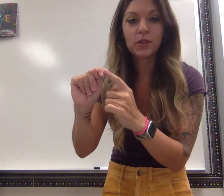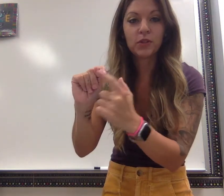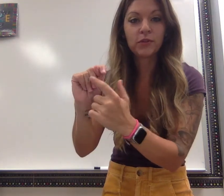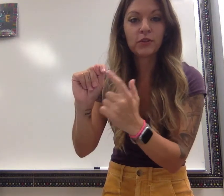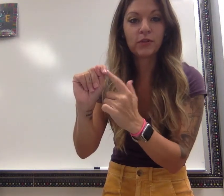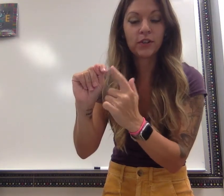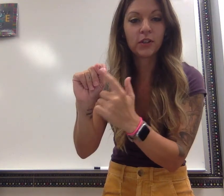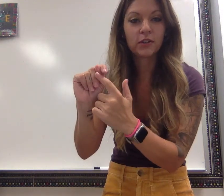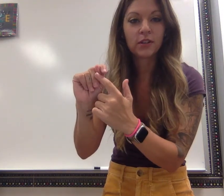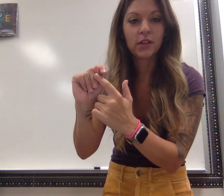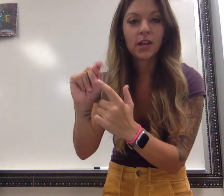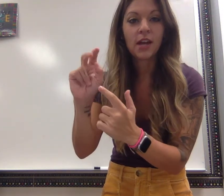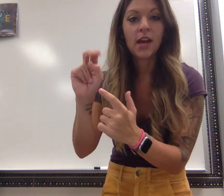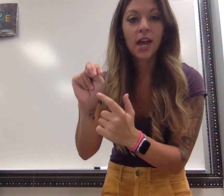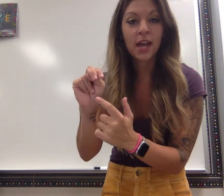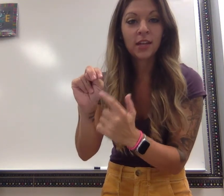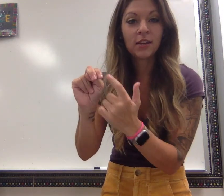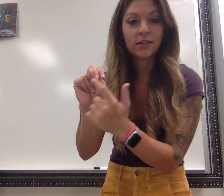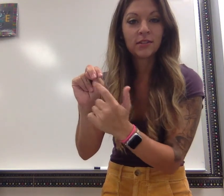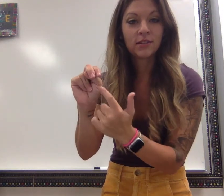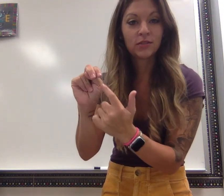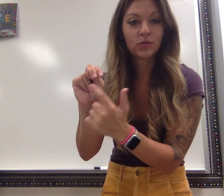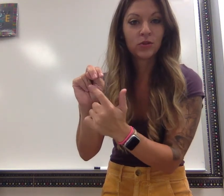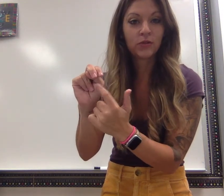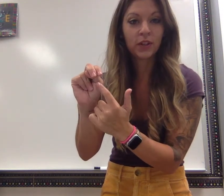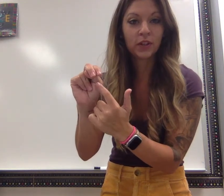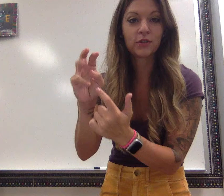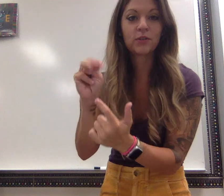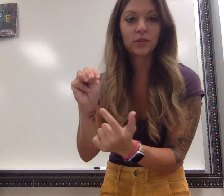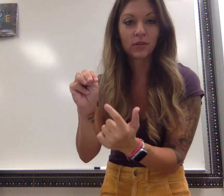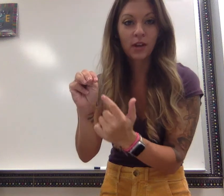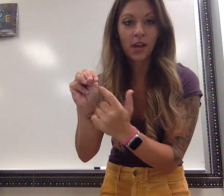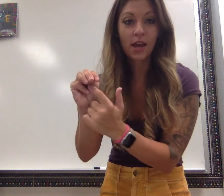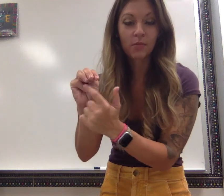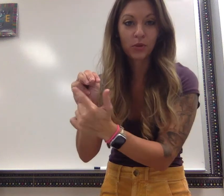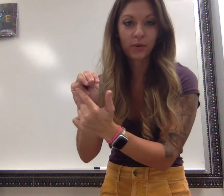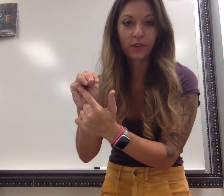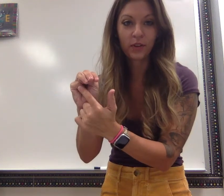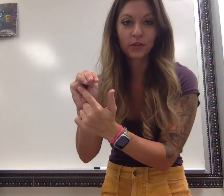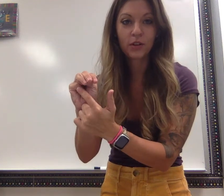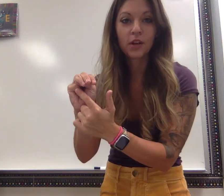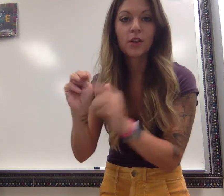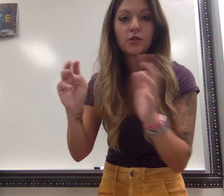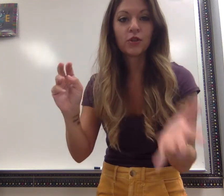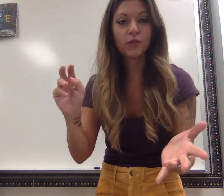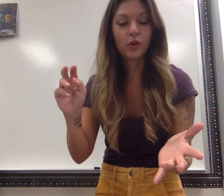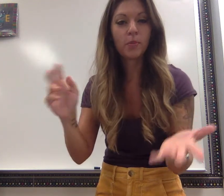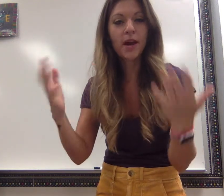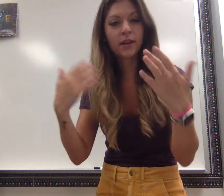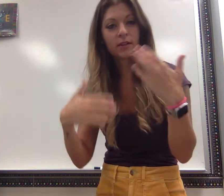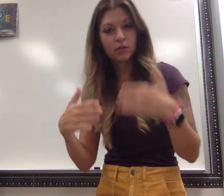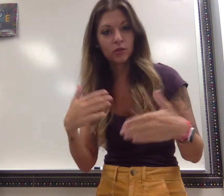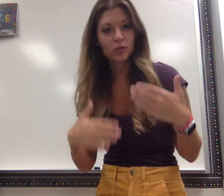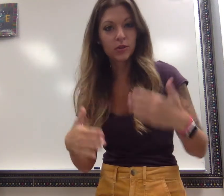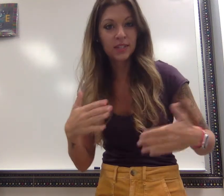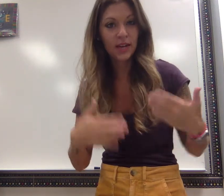your first 2 fingers. N, 2 fingers. M, 3 fingers. So if you go back to this